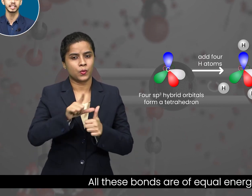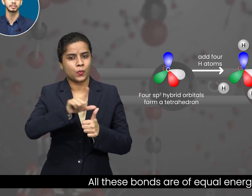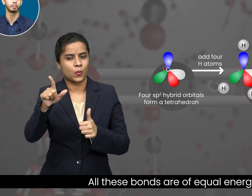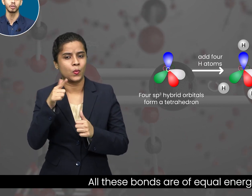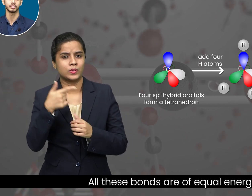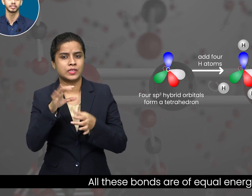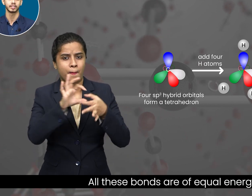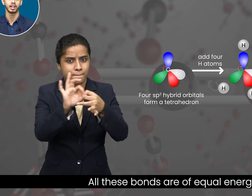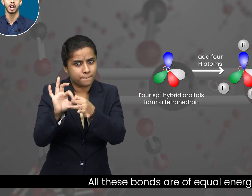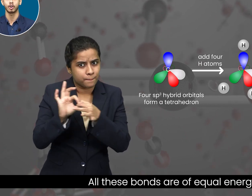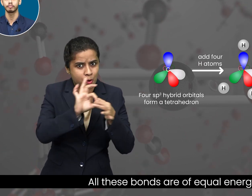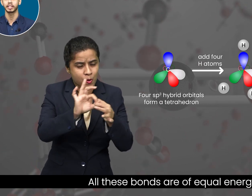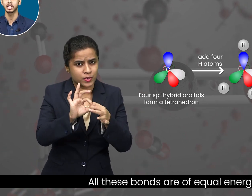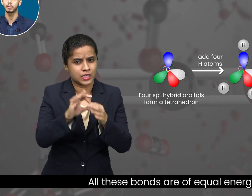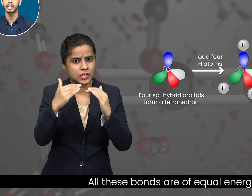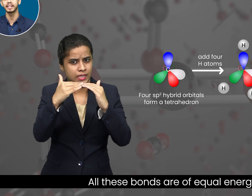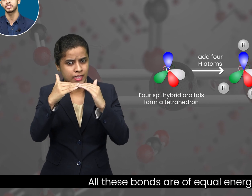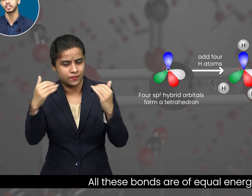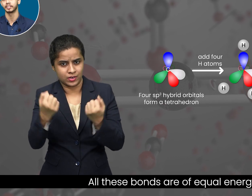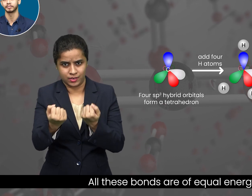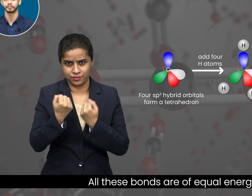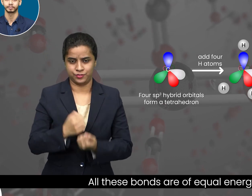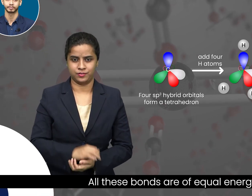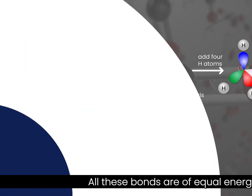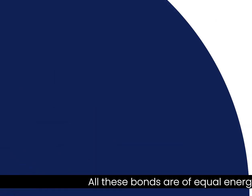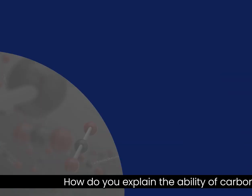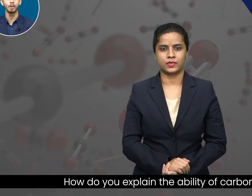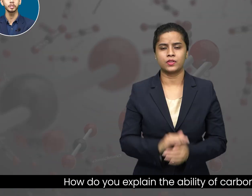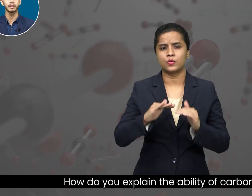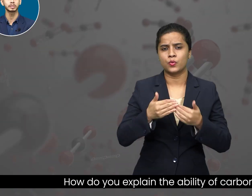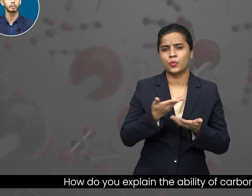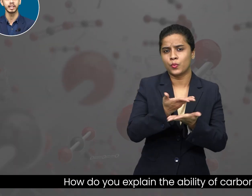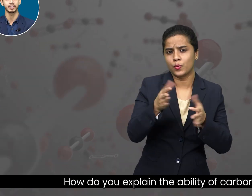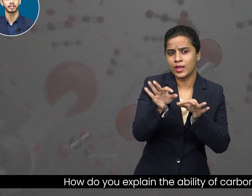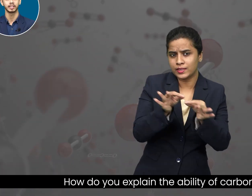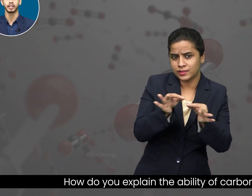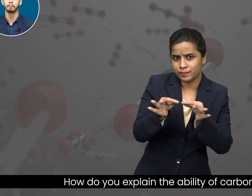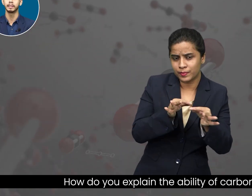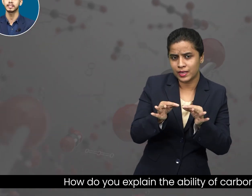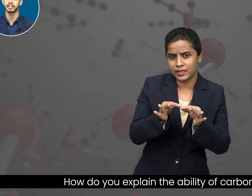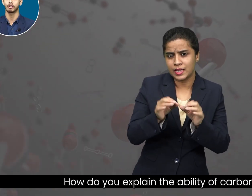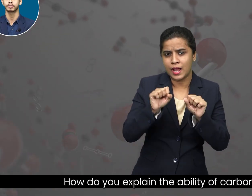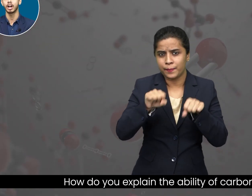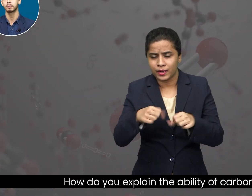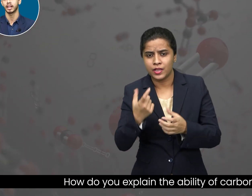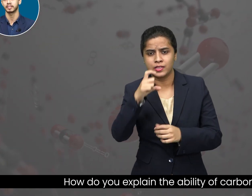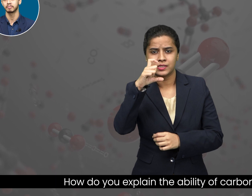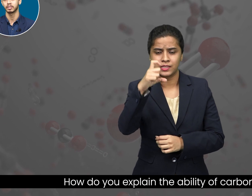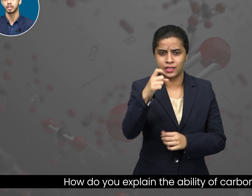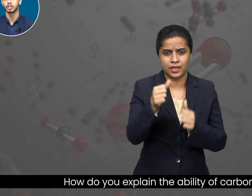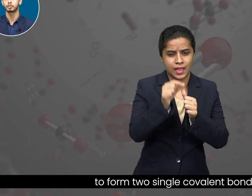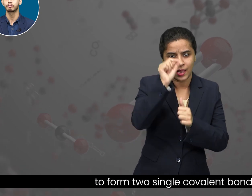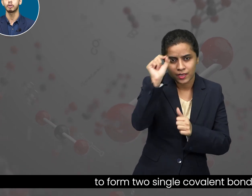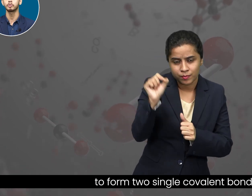All these bonds are of equal energy. How do you explain the ability of carbon